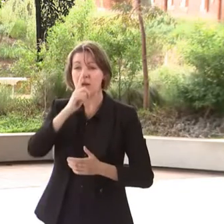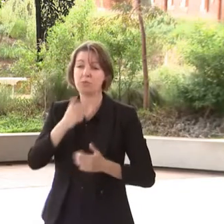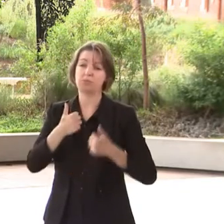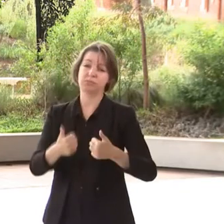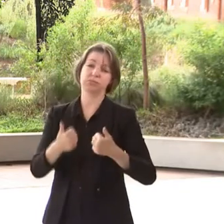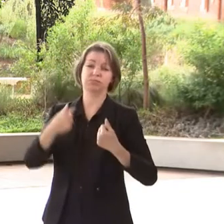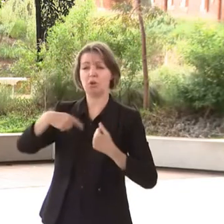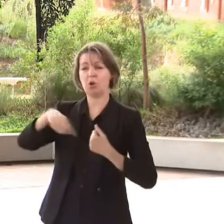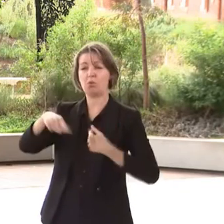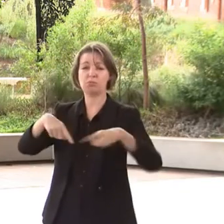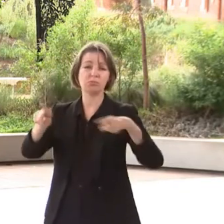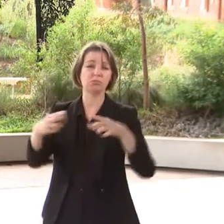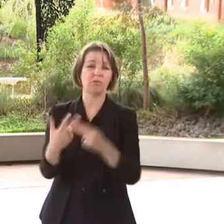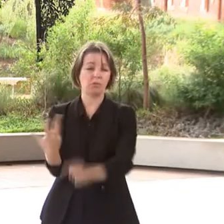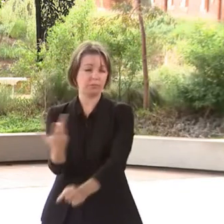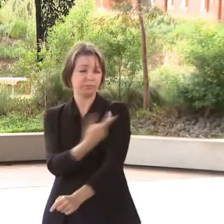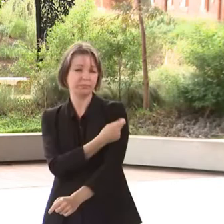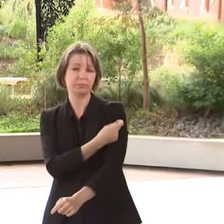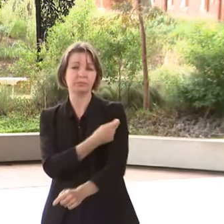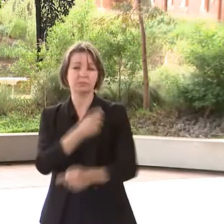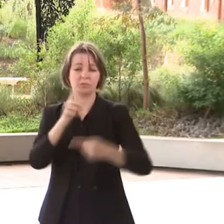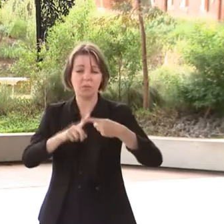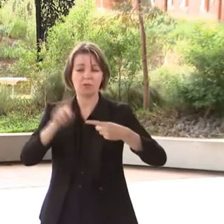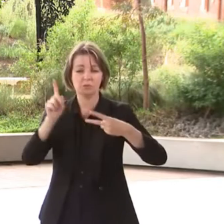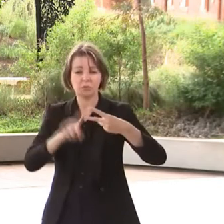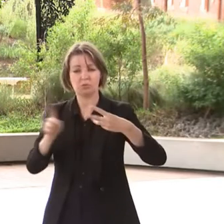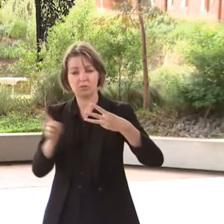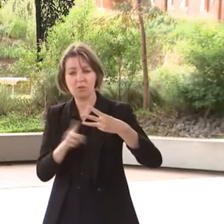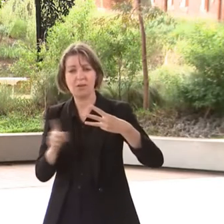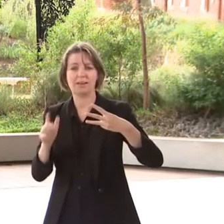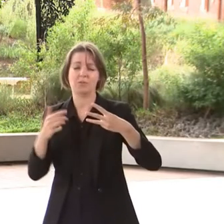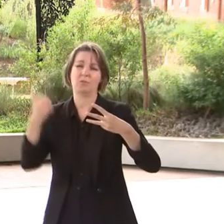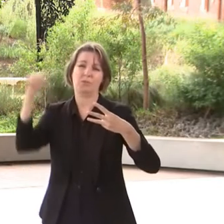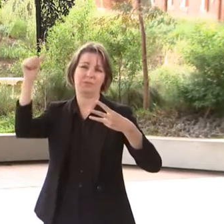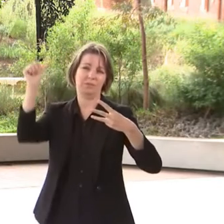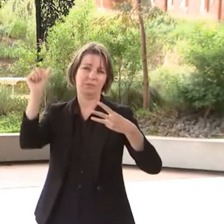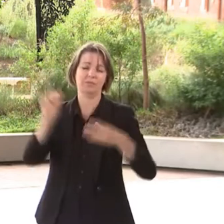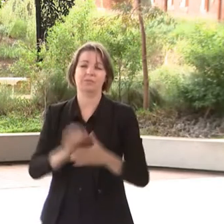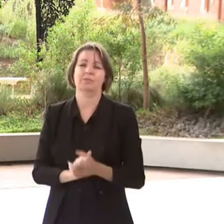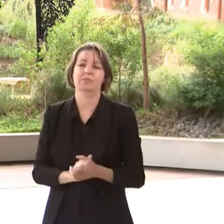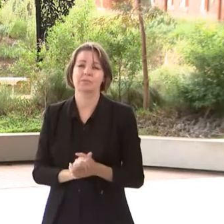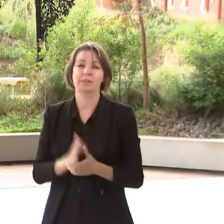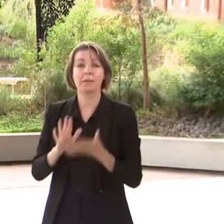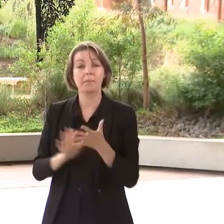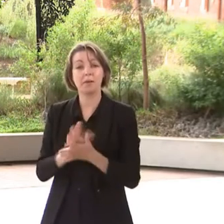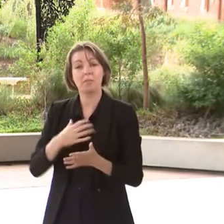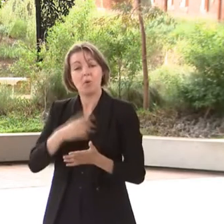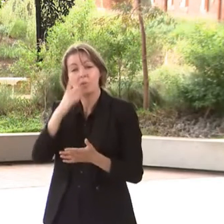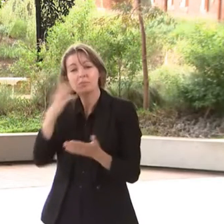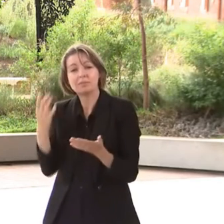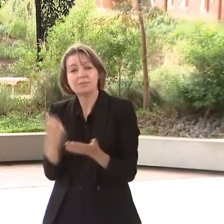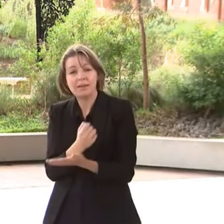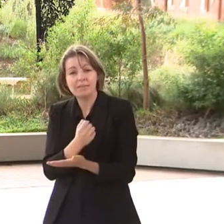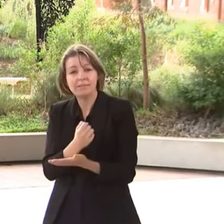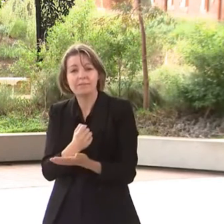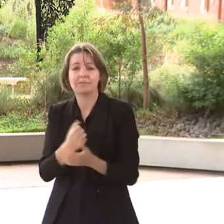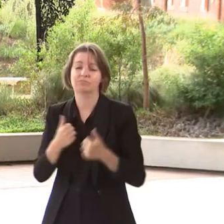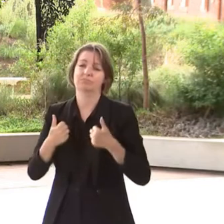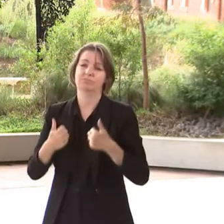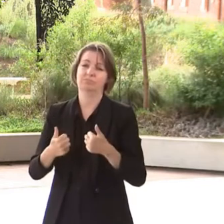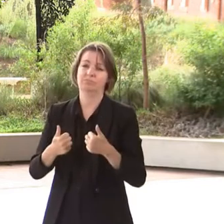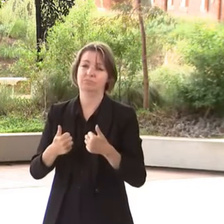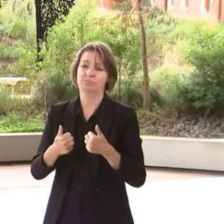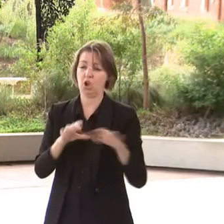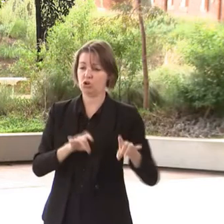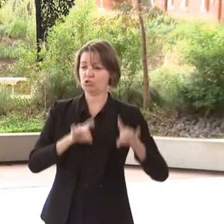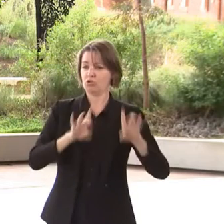numbers, global record numbers, has ensured that we've been able to keep more people safe in a pandemic than anywhere